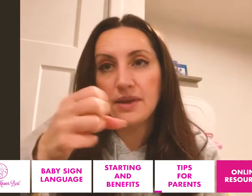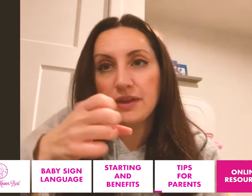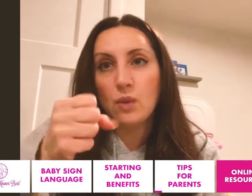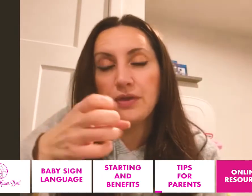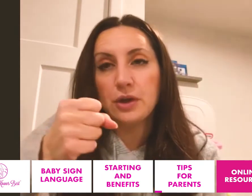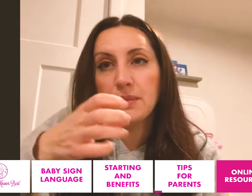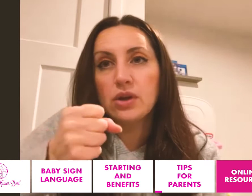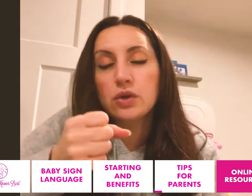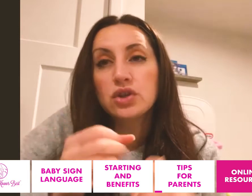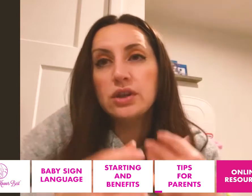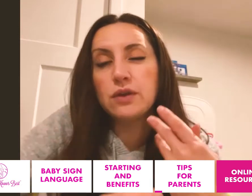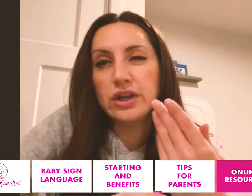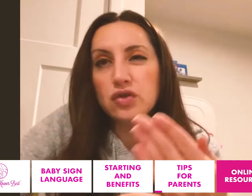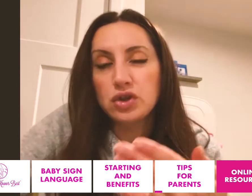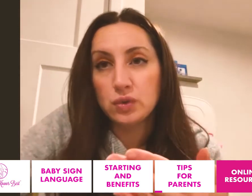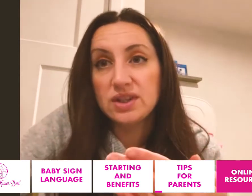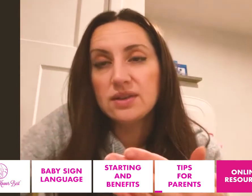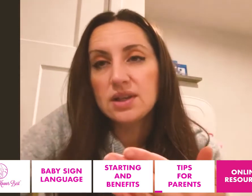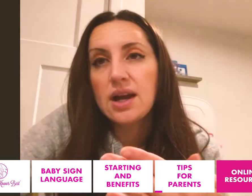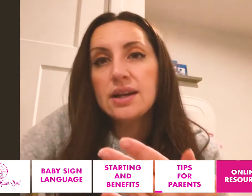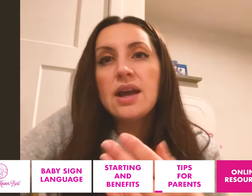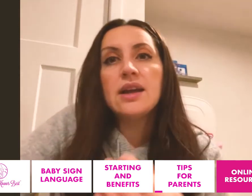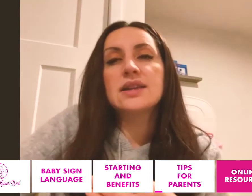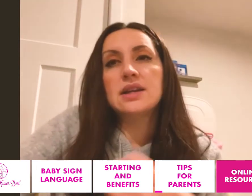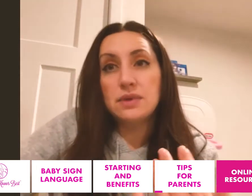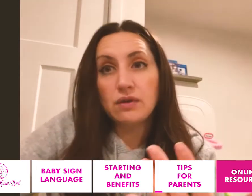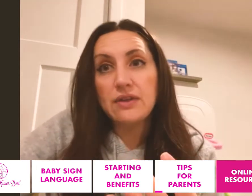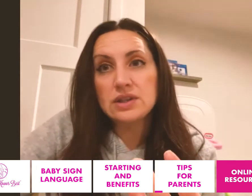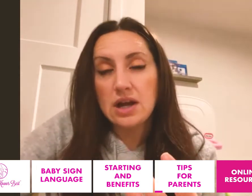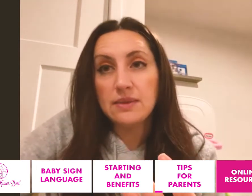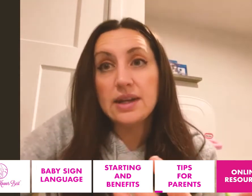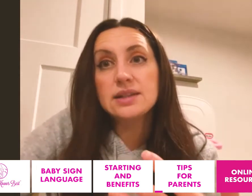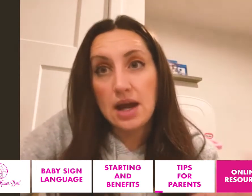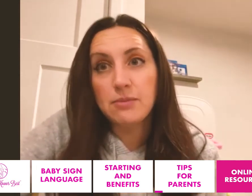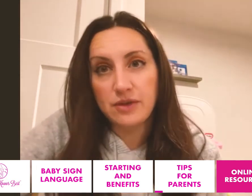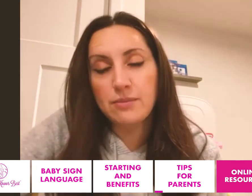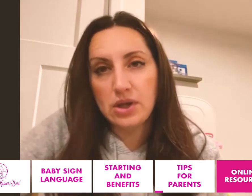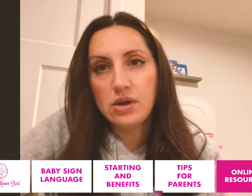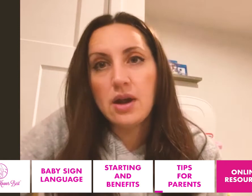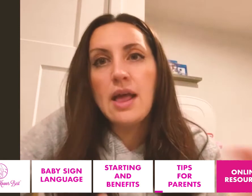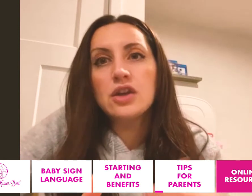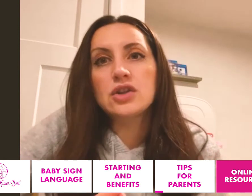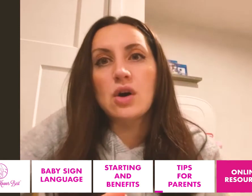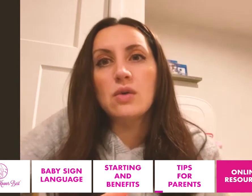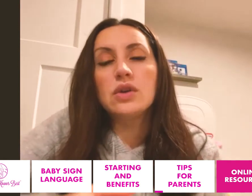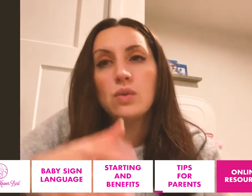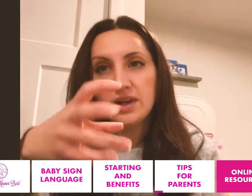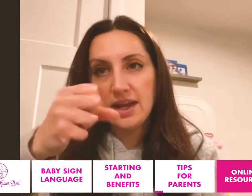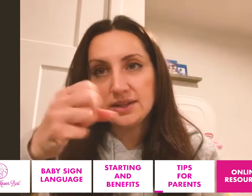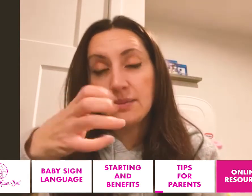they want their milk, usually if you're introducing the sign, it's going to be around the time that it's time for their milk. So you want to ask them, hey,